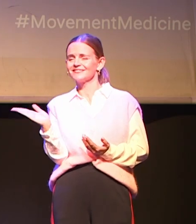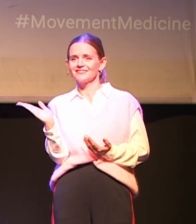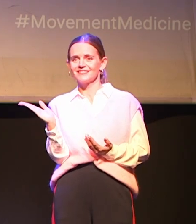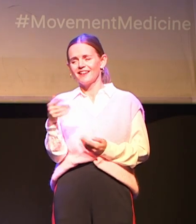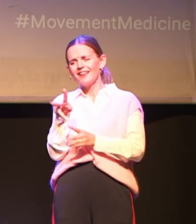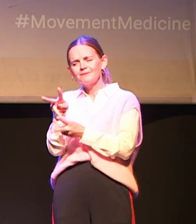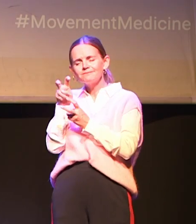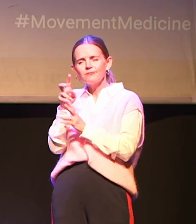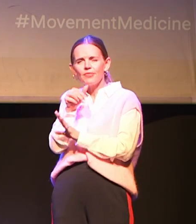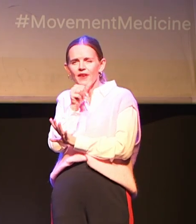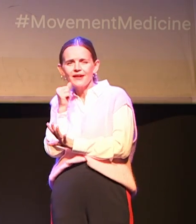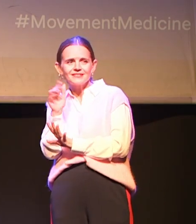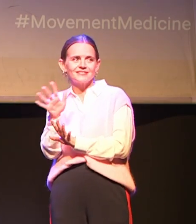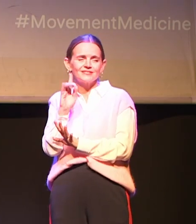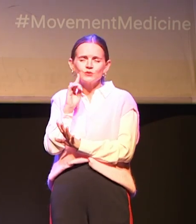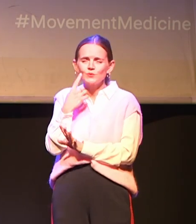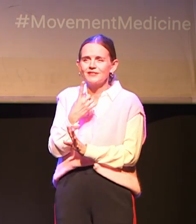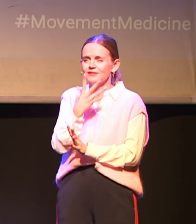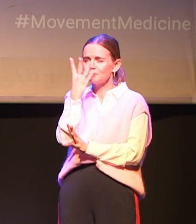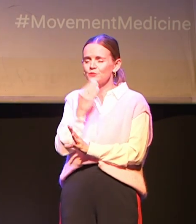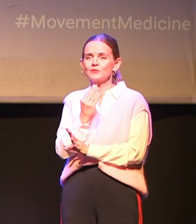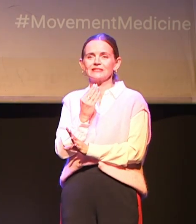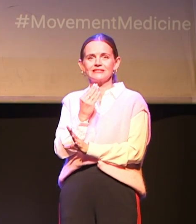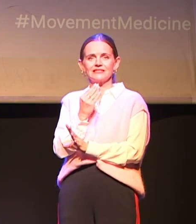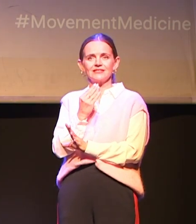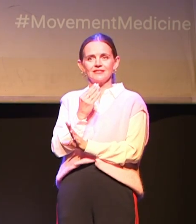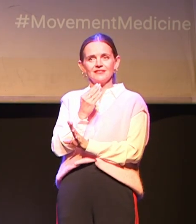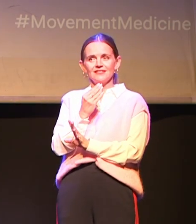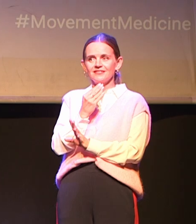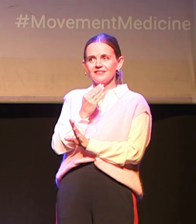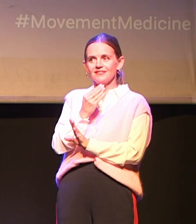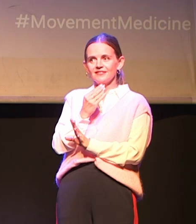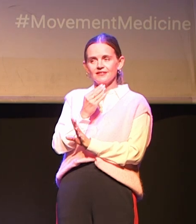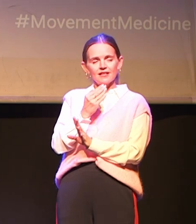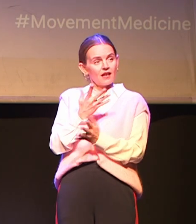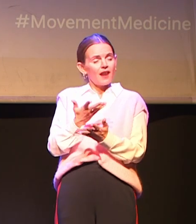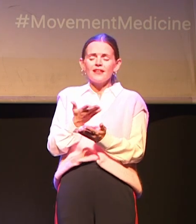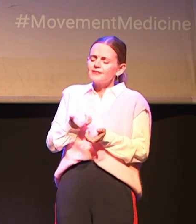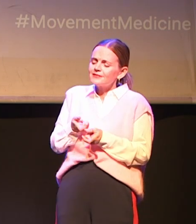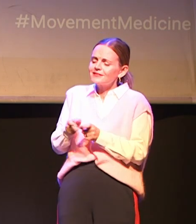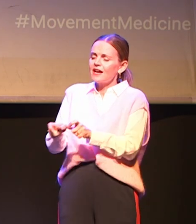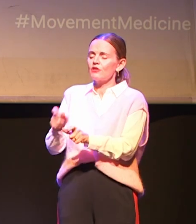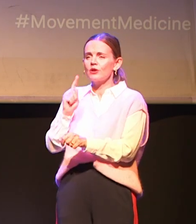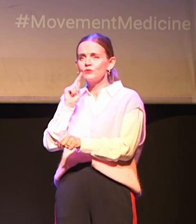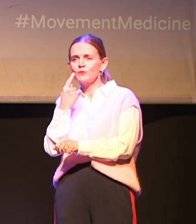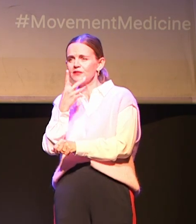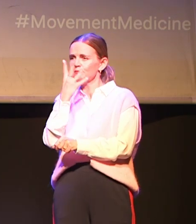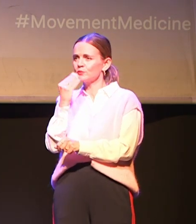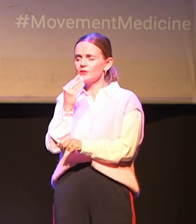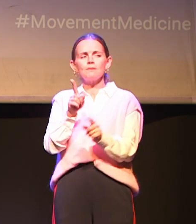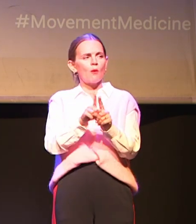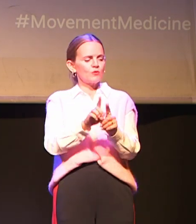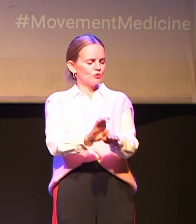and the niceness. Let's inject some beauty into the movement, but let's inject some resilience. I also want to say, as a last